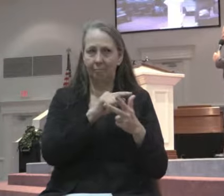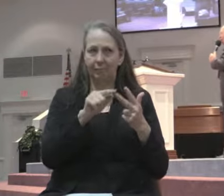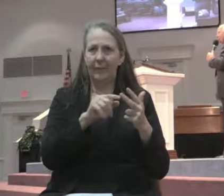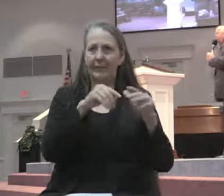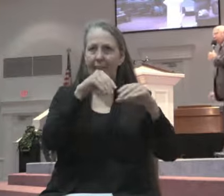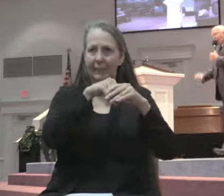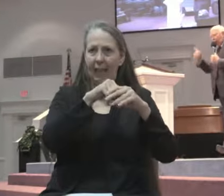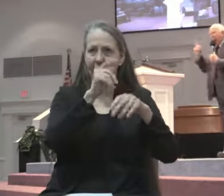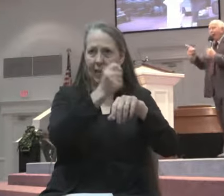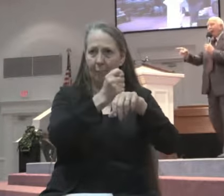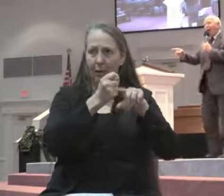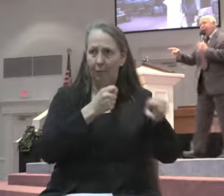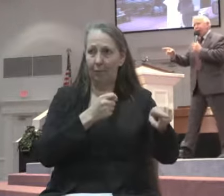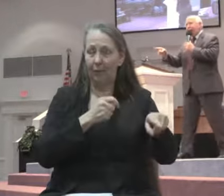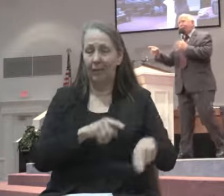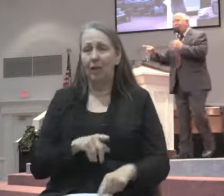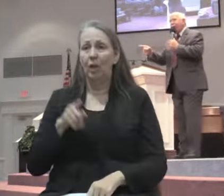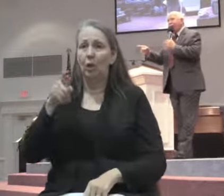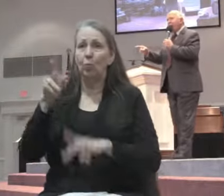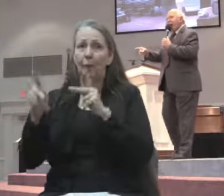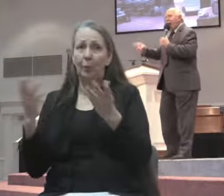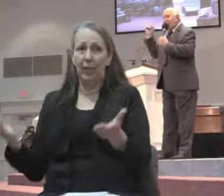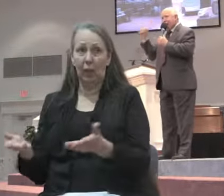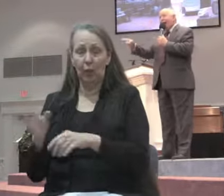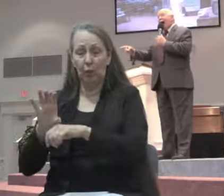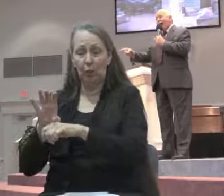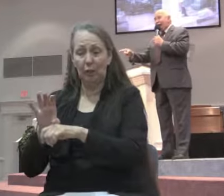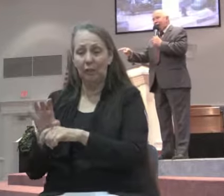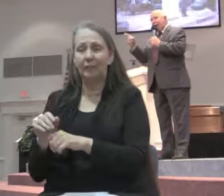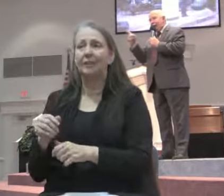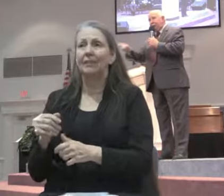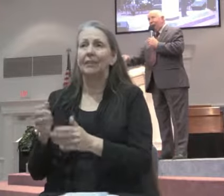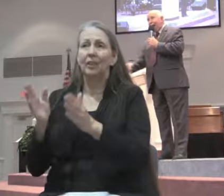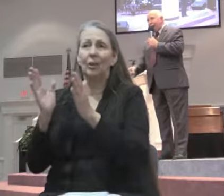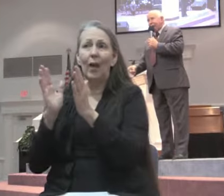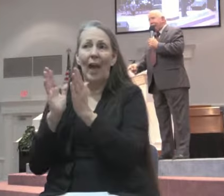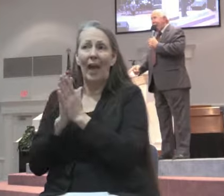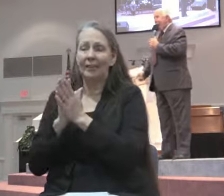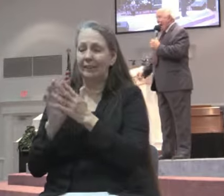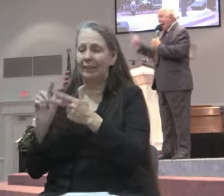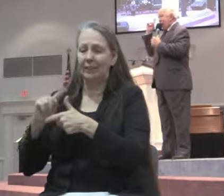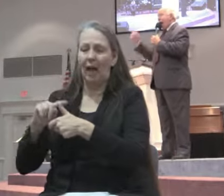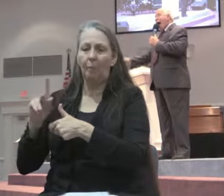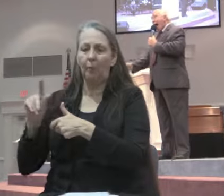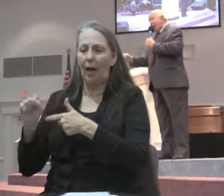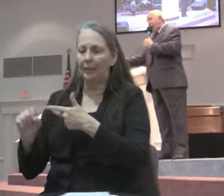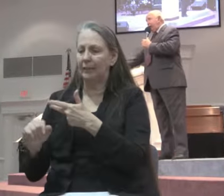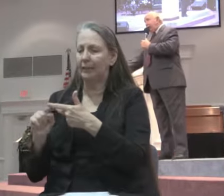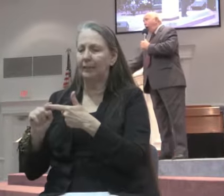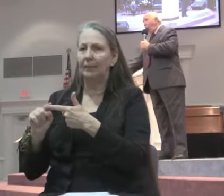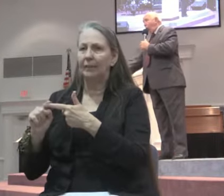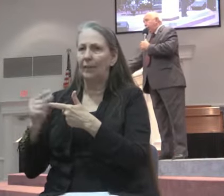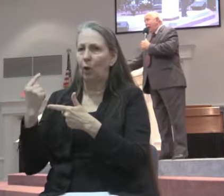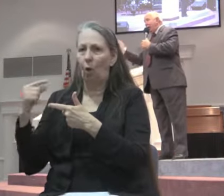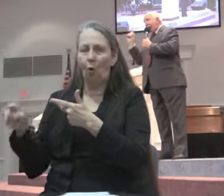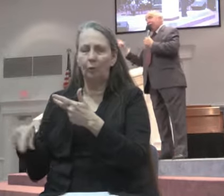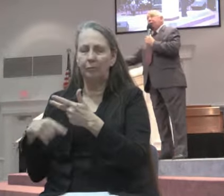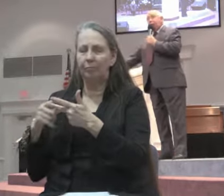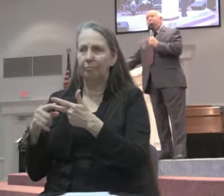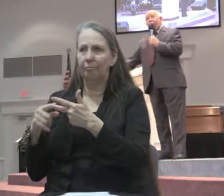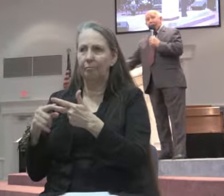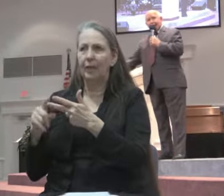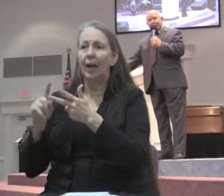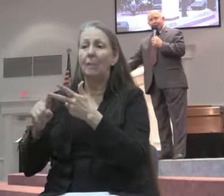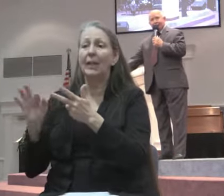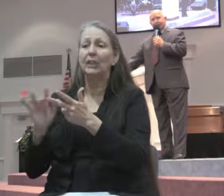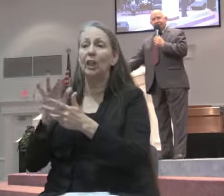right? But what you people are asking for is not in the brass and it's not in the gold. It's in